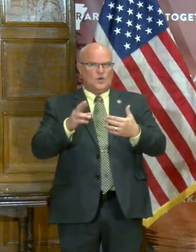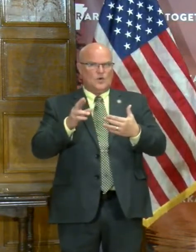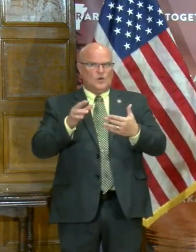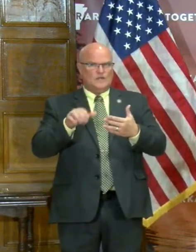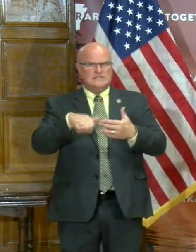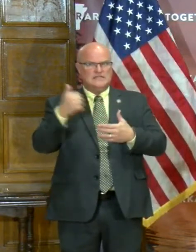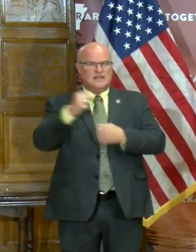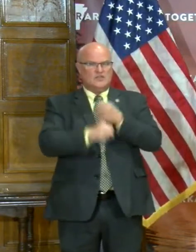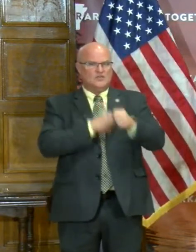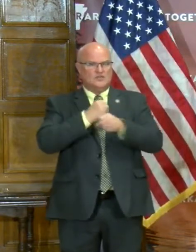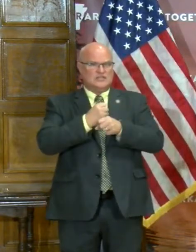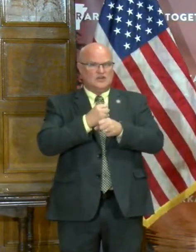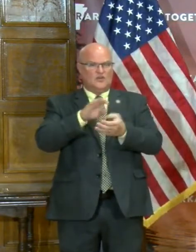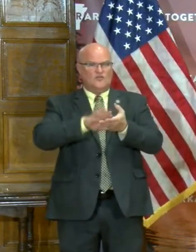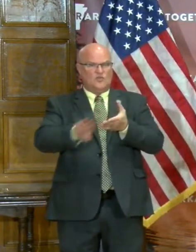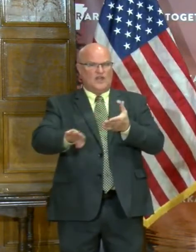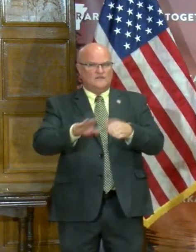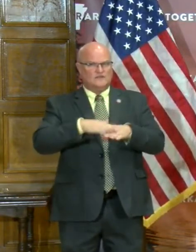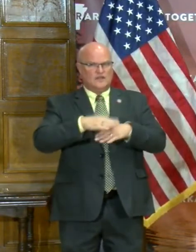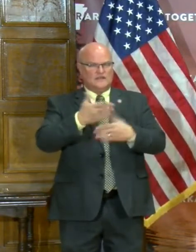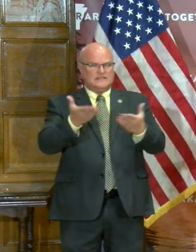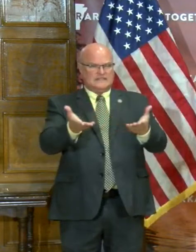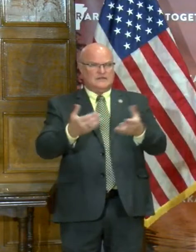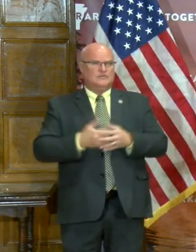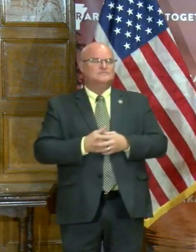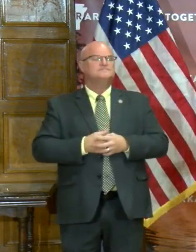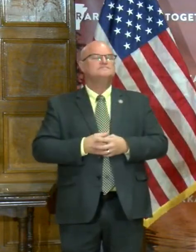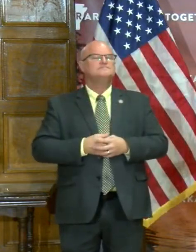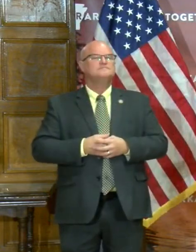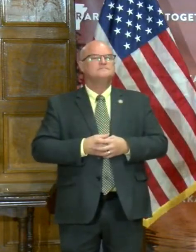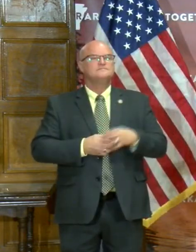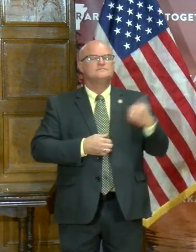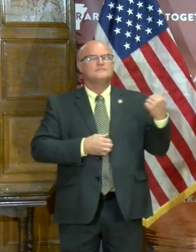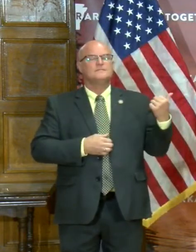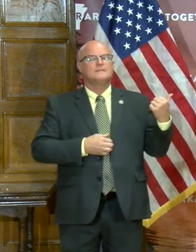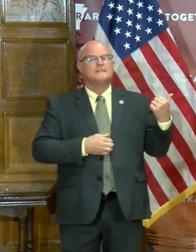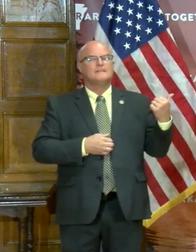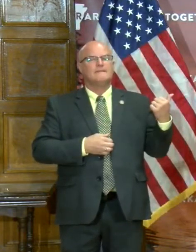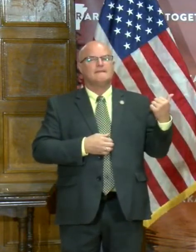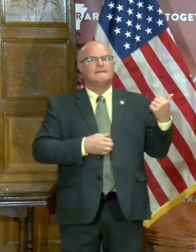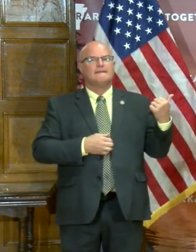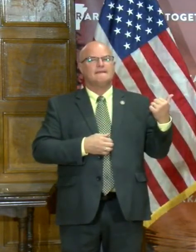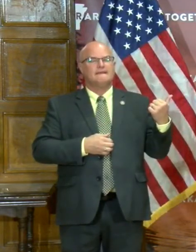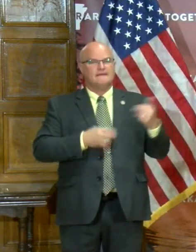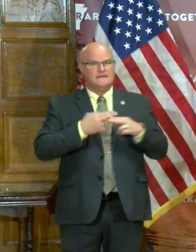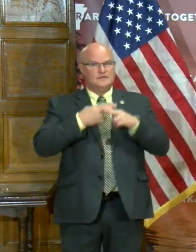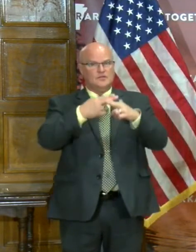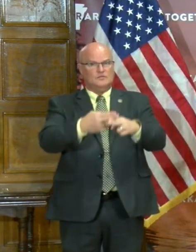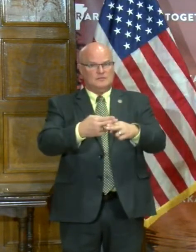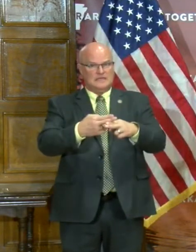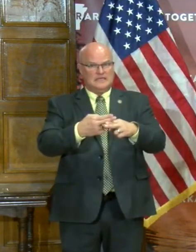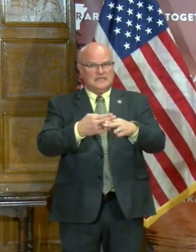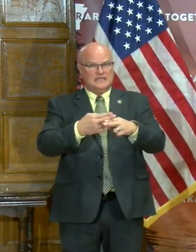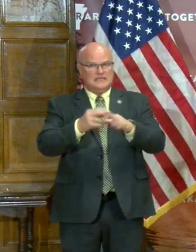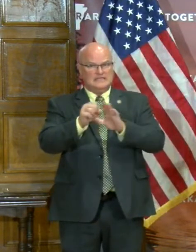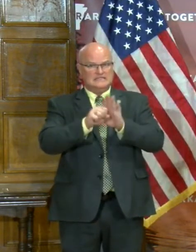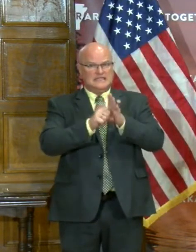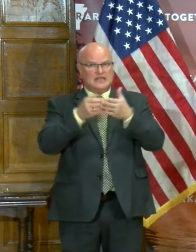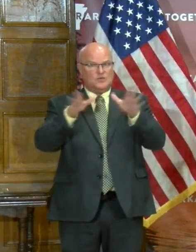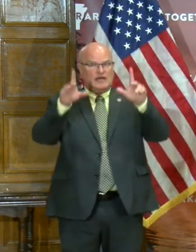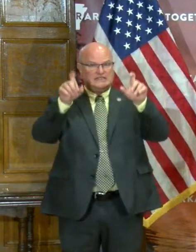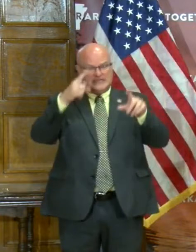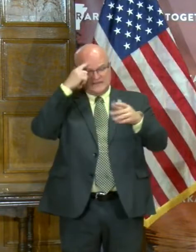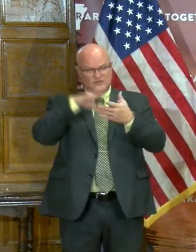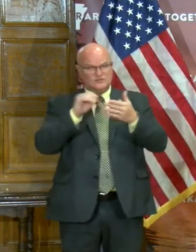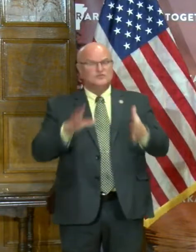is another year of waivers on the table? So you're referring to the statewide testing